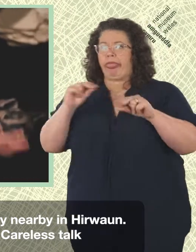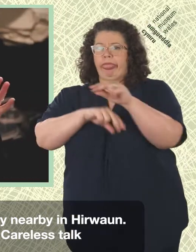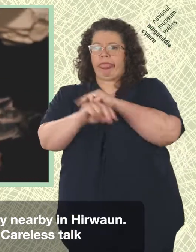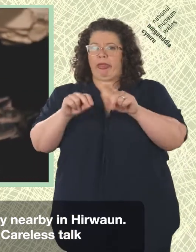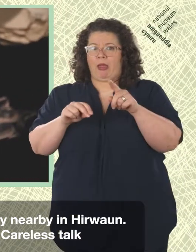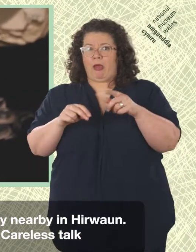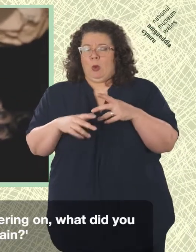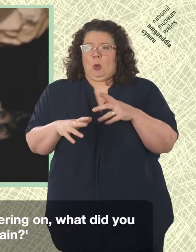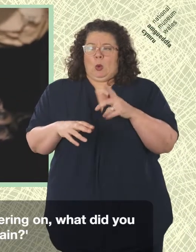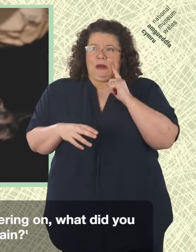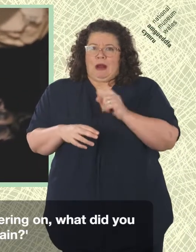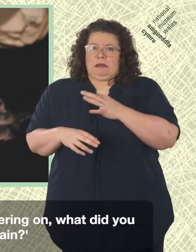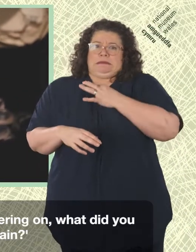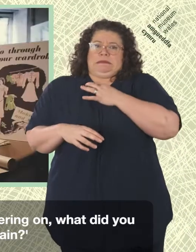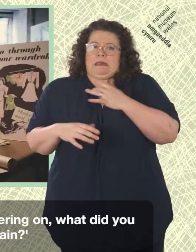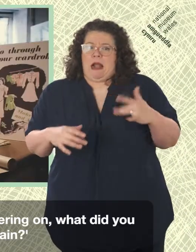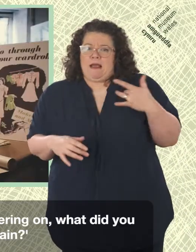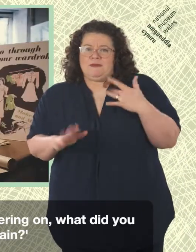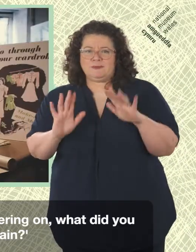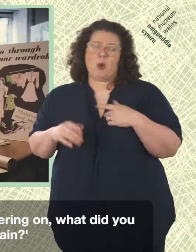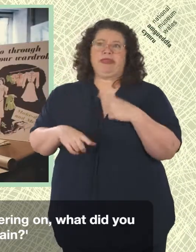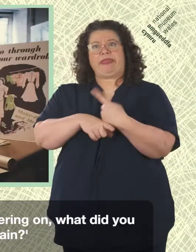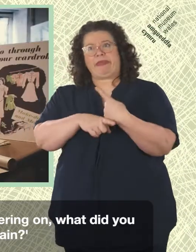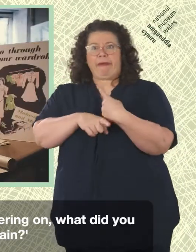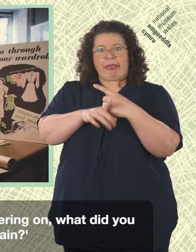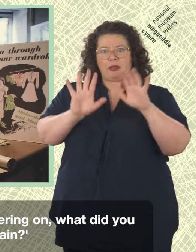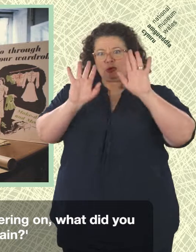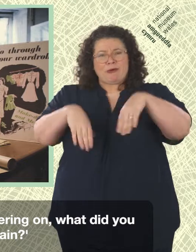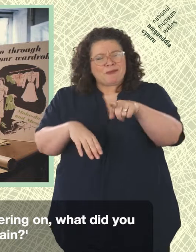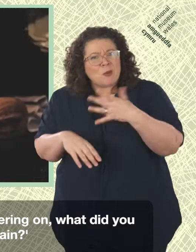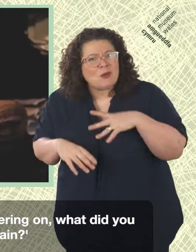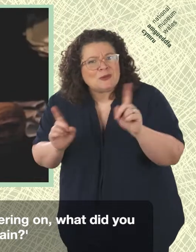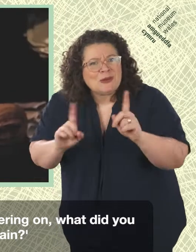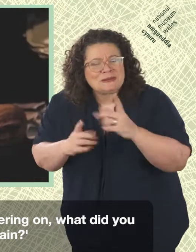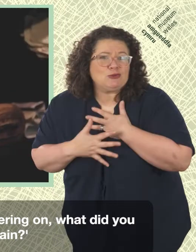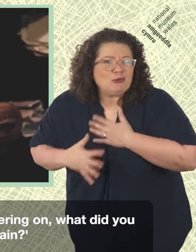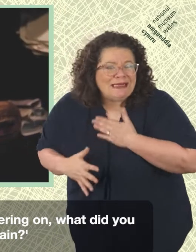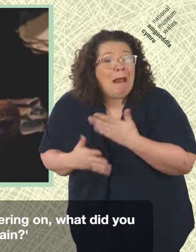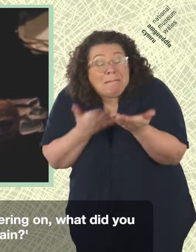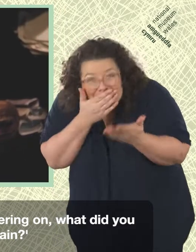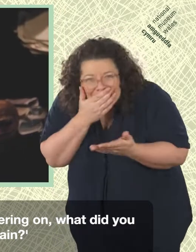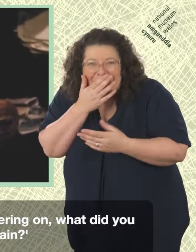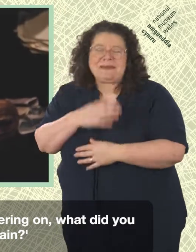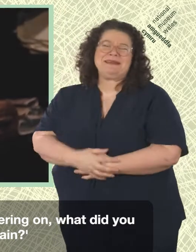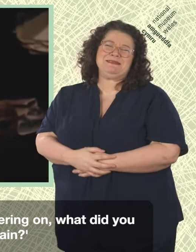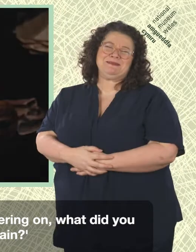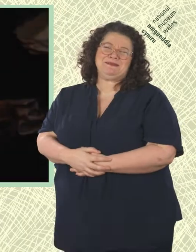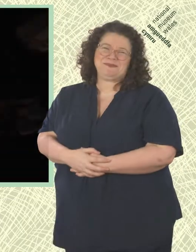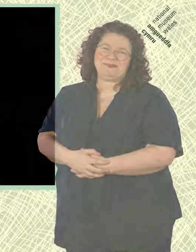more. Careless talk costs lives. Oh, excuse me, tittle-tattering on. What did you say you wanted again?